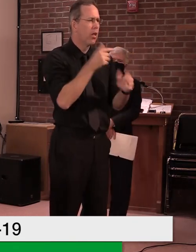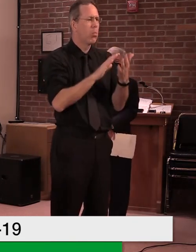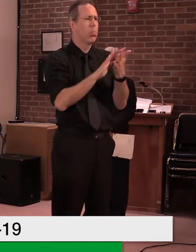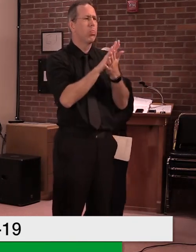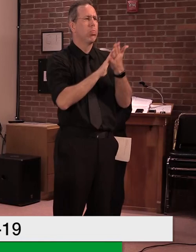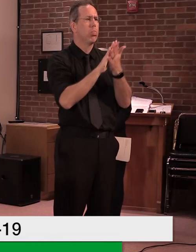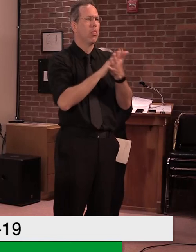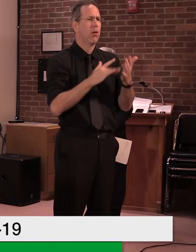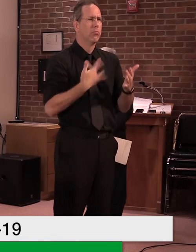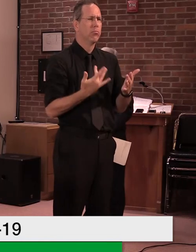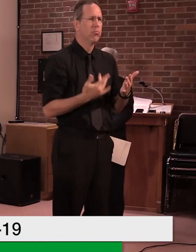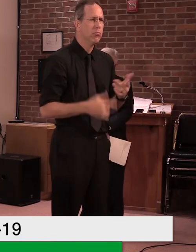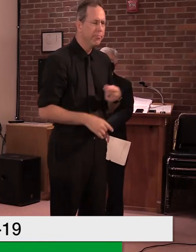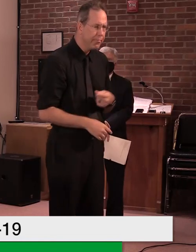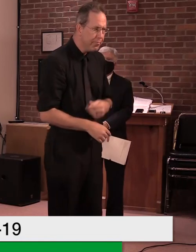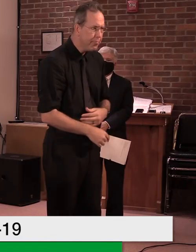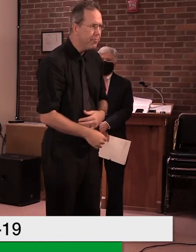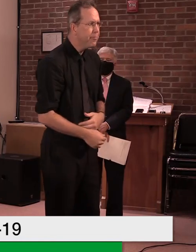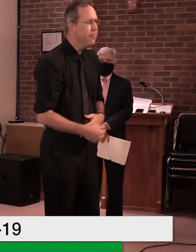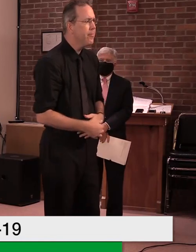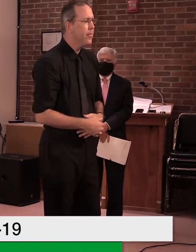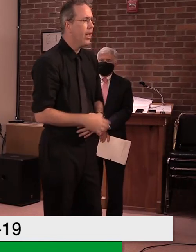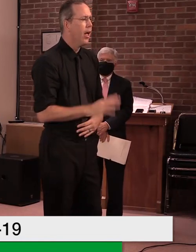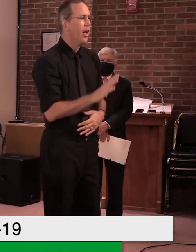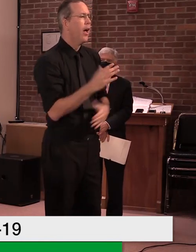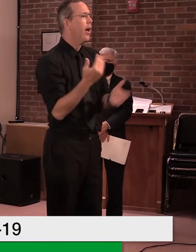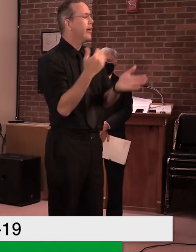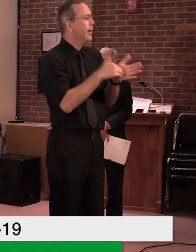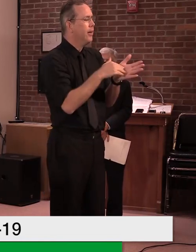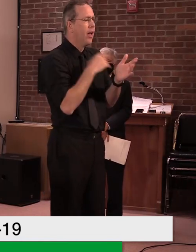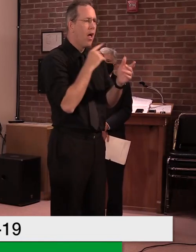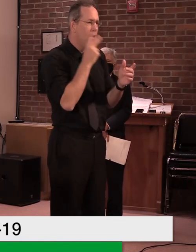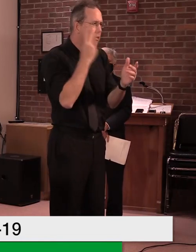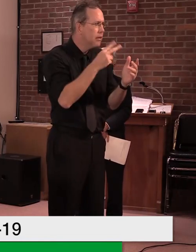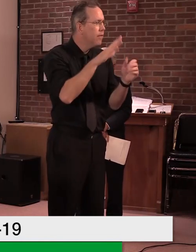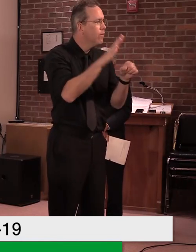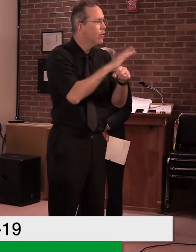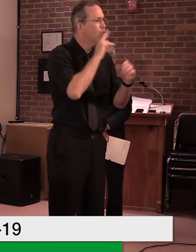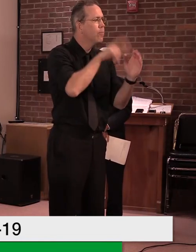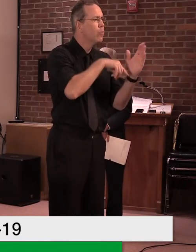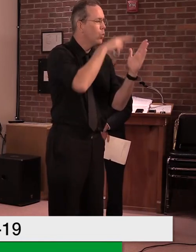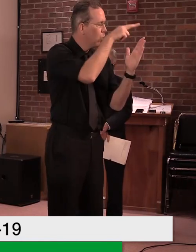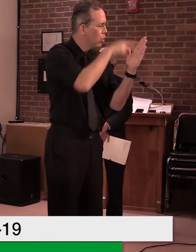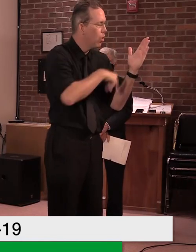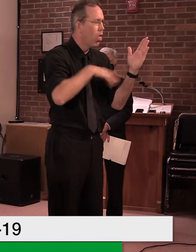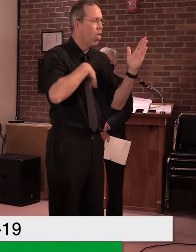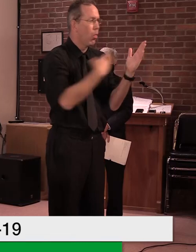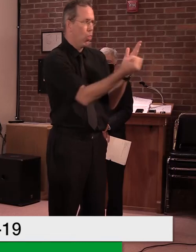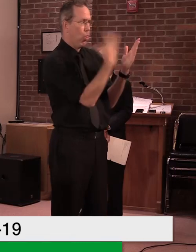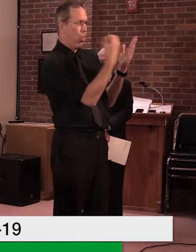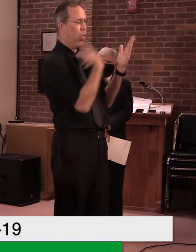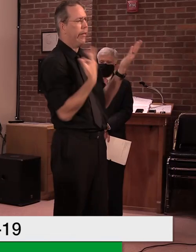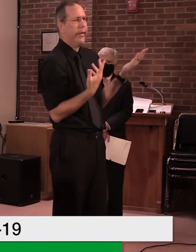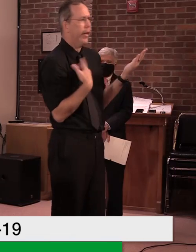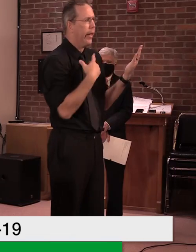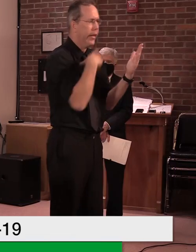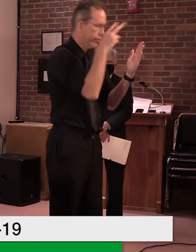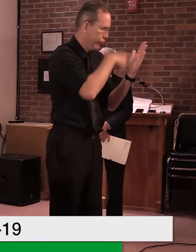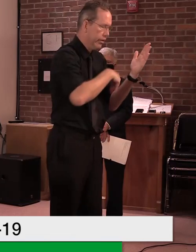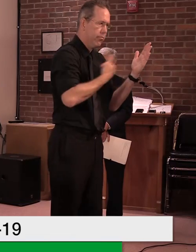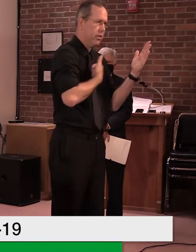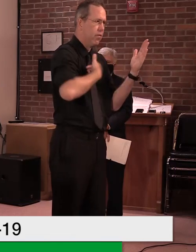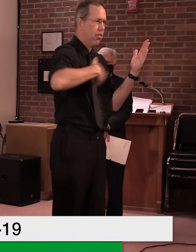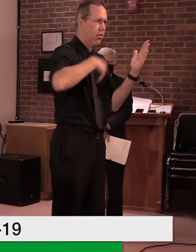that on, what investigation that he performed to come to that conclusion. But again, we'll see what the